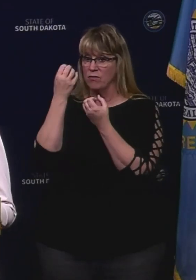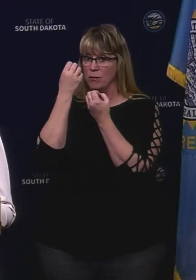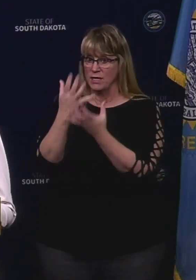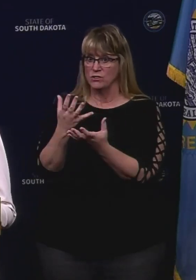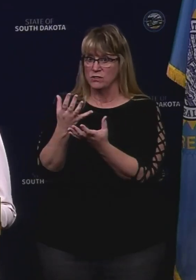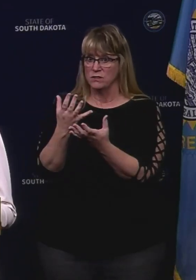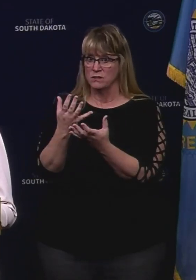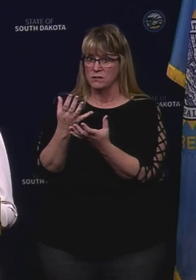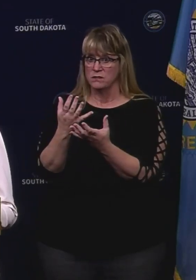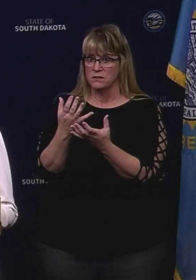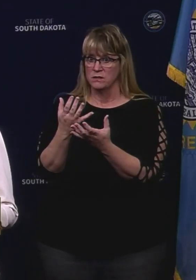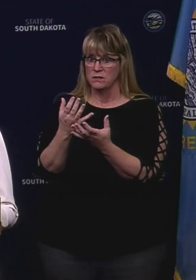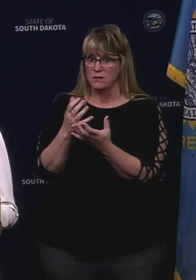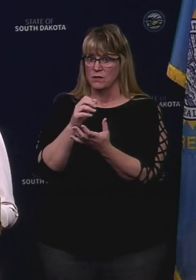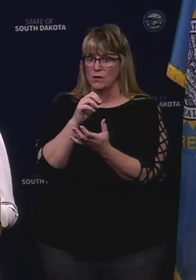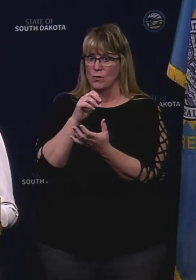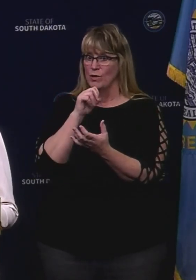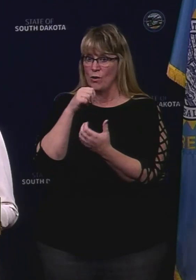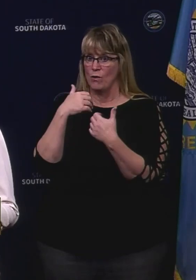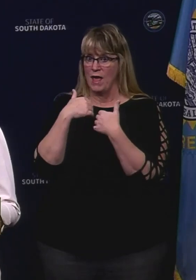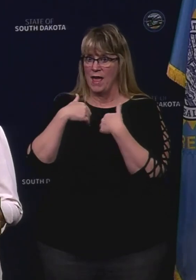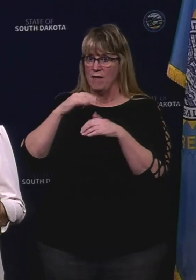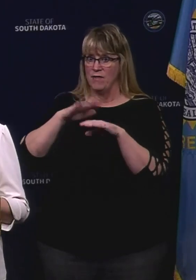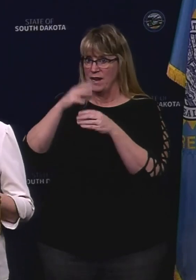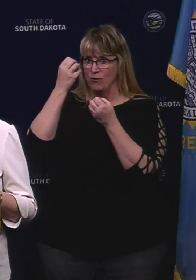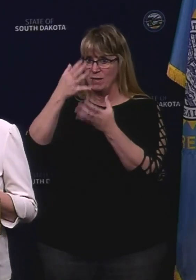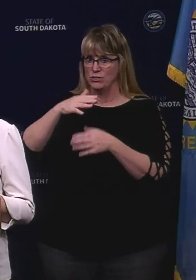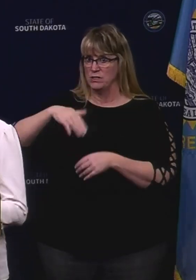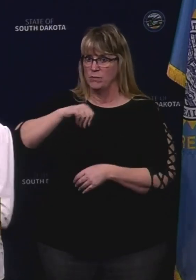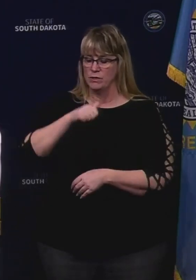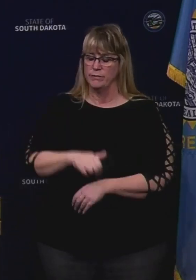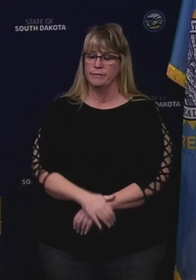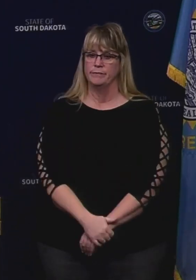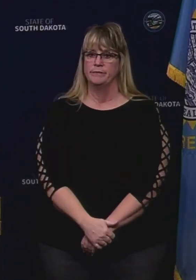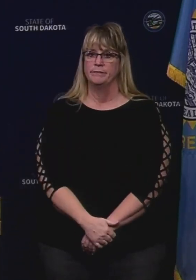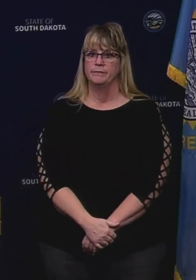we would not necessarily have them yet.